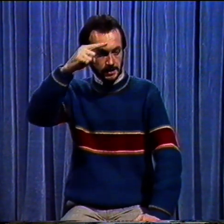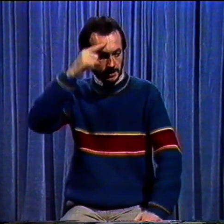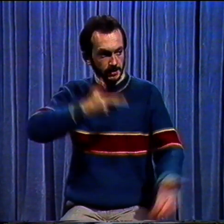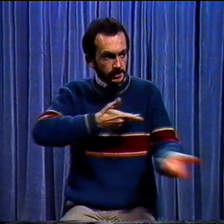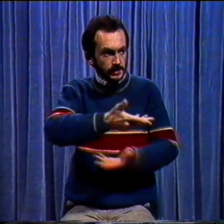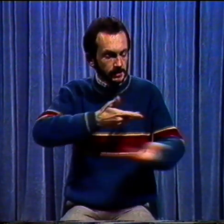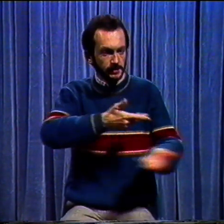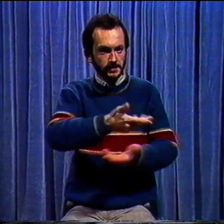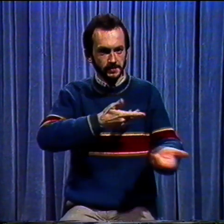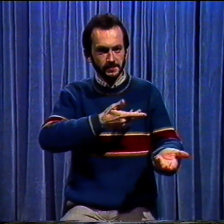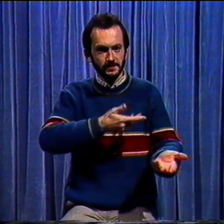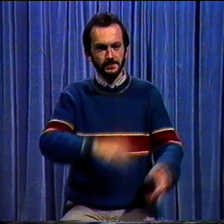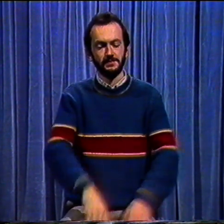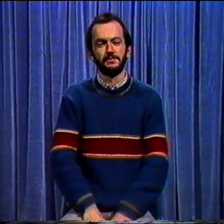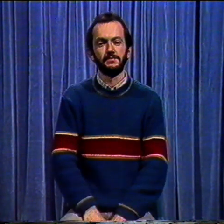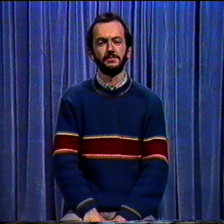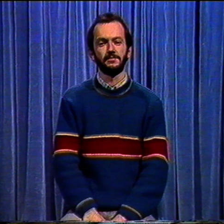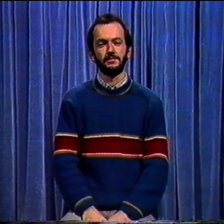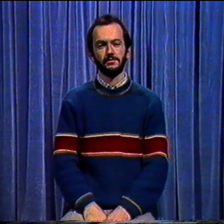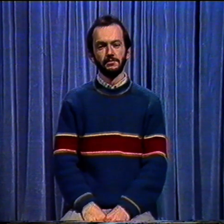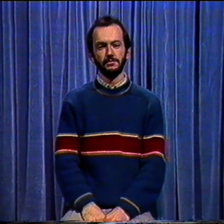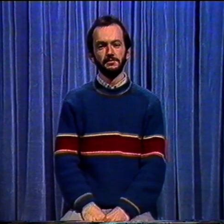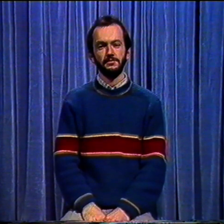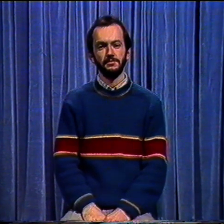they'd been trying and had very hard discussions for a long period of time.